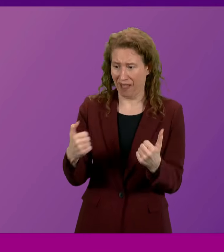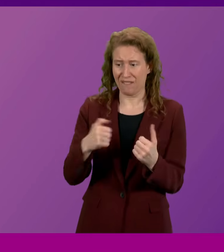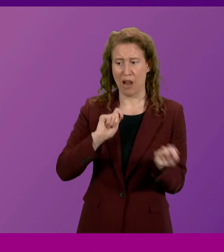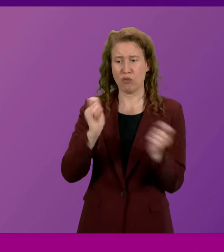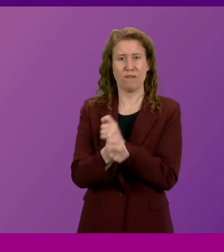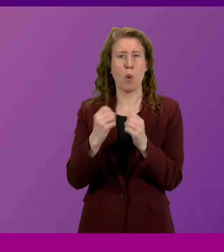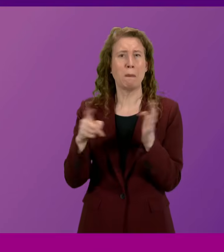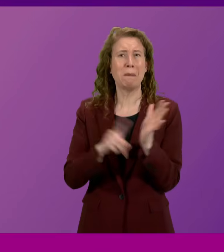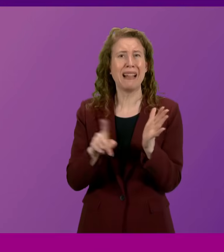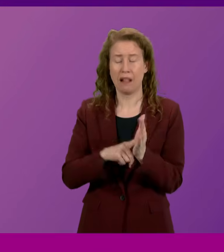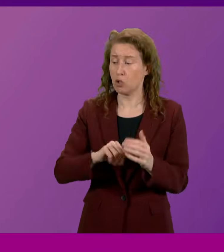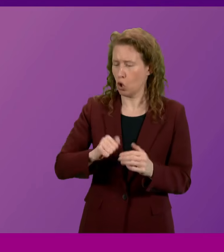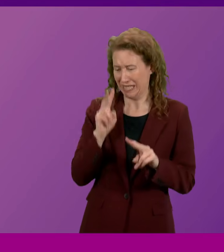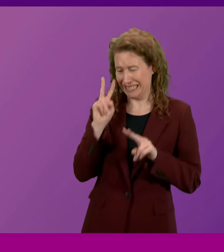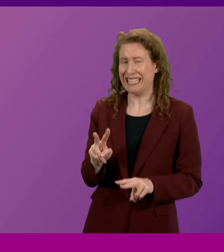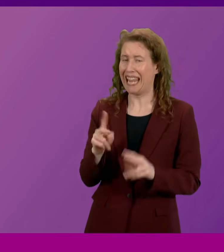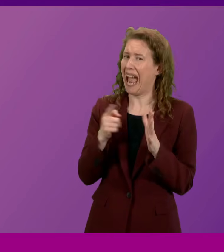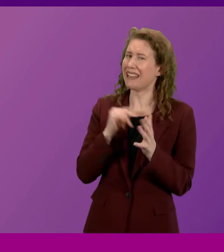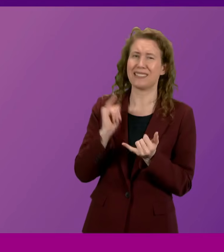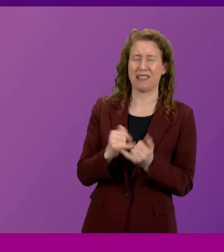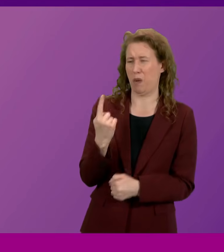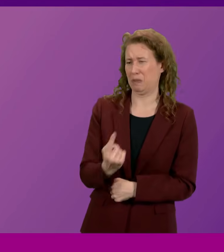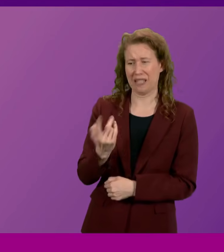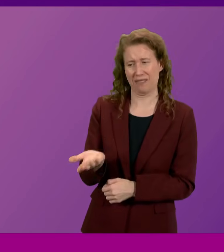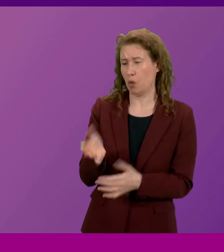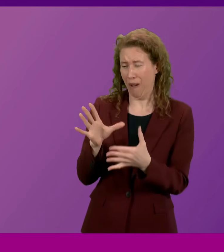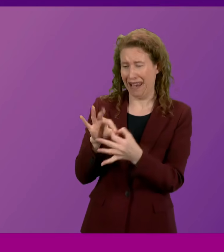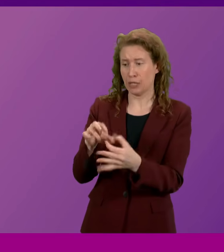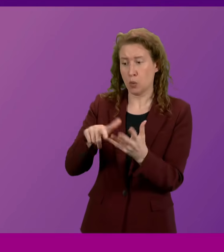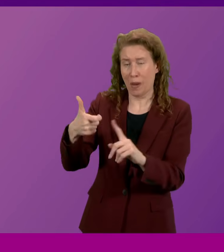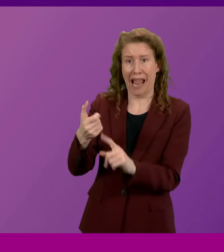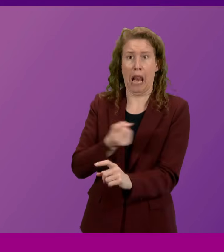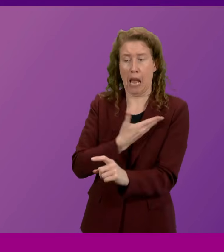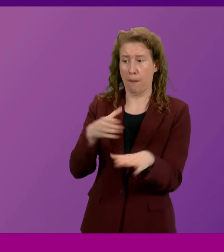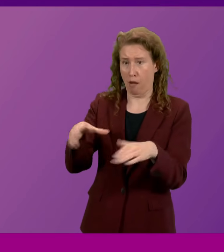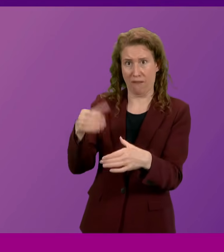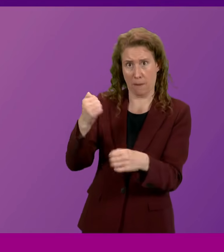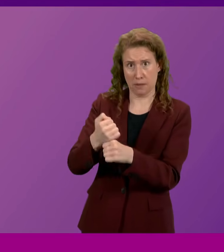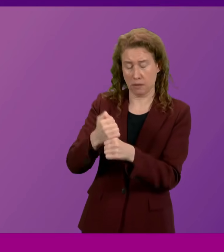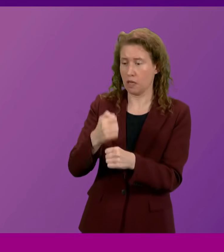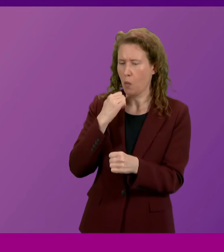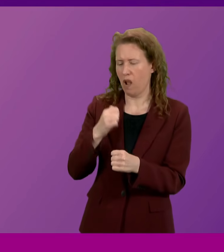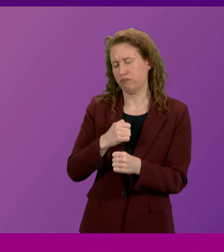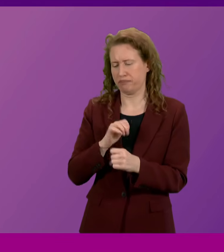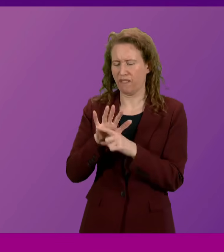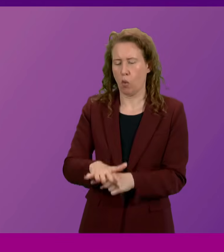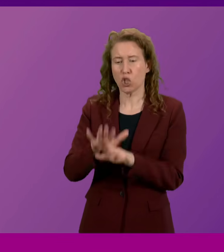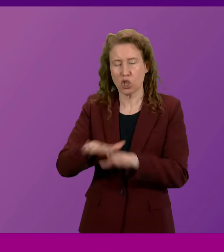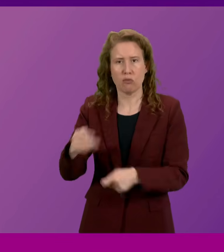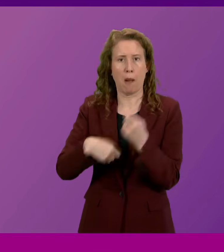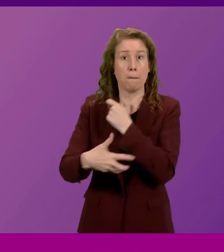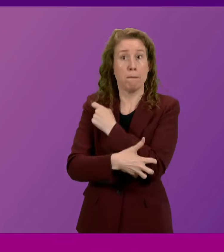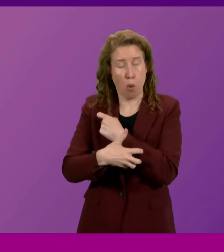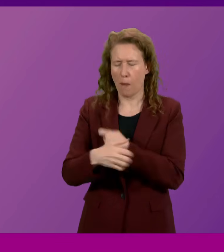bill. Scotland can see that Anna Sarwar is linked to a UK Labour government that will put more children into poverty when